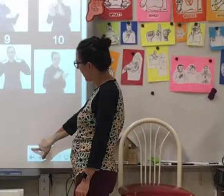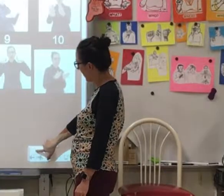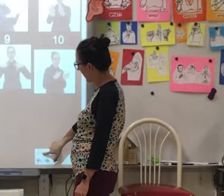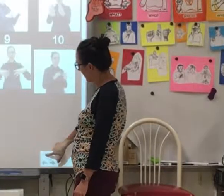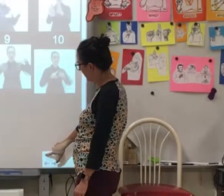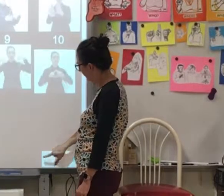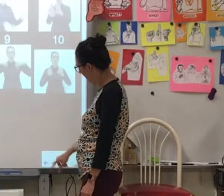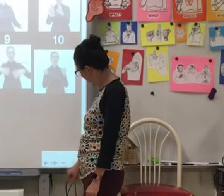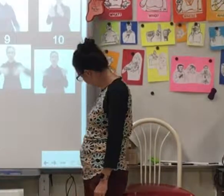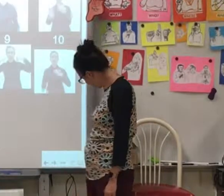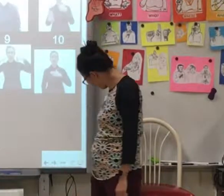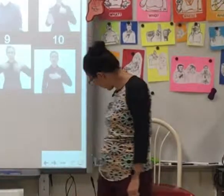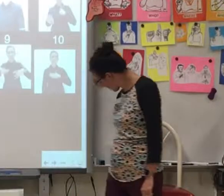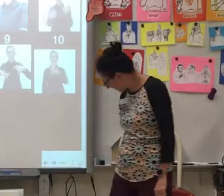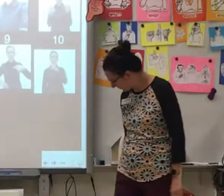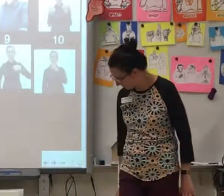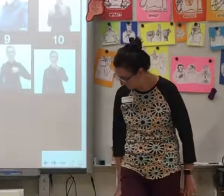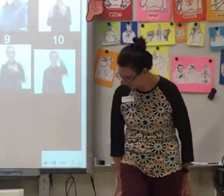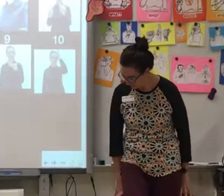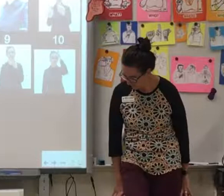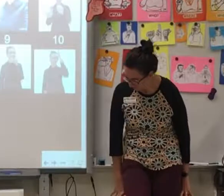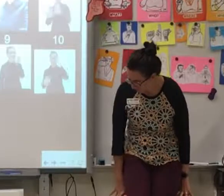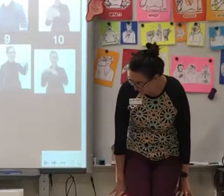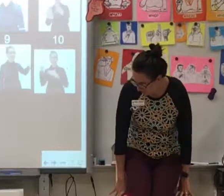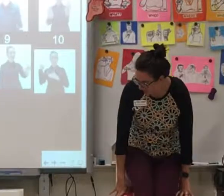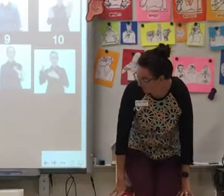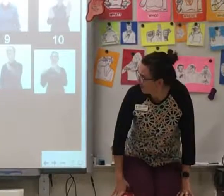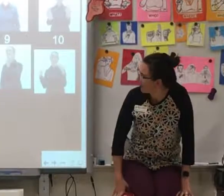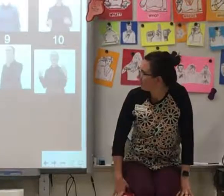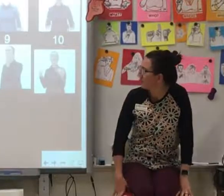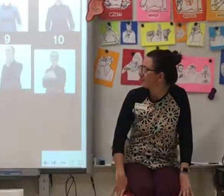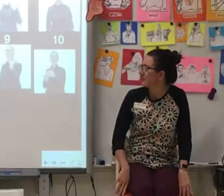an activity. Oh, black. Yeah. Oh, look for you.